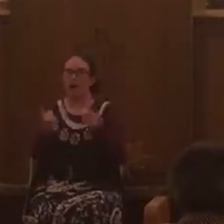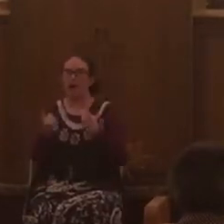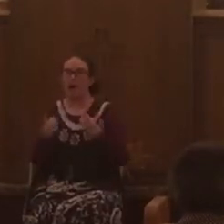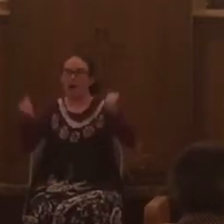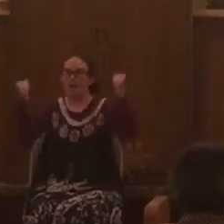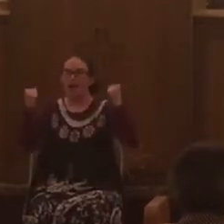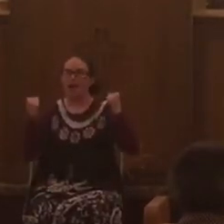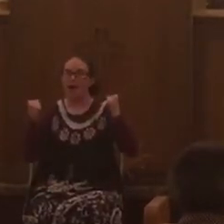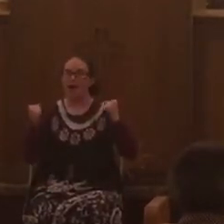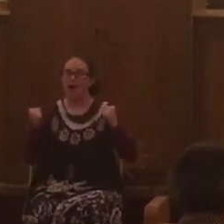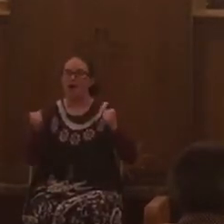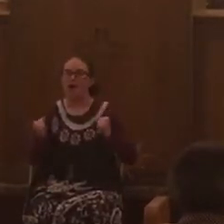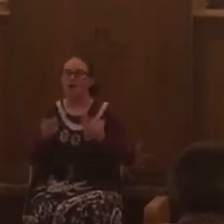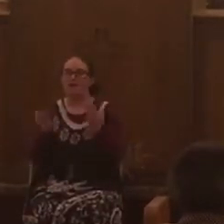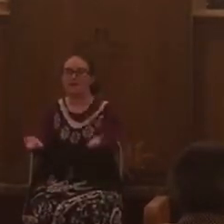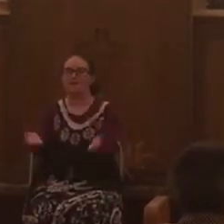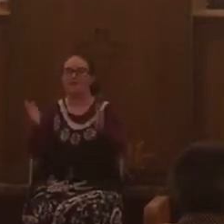the power source.